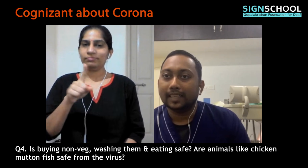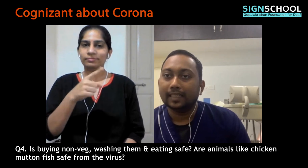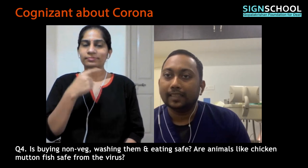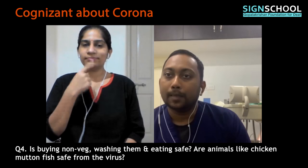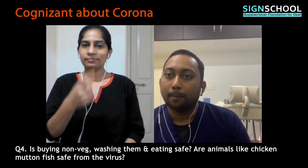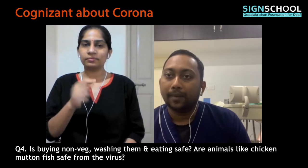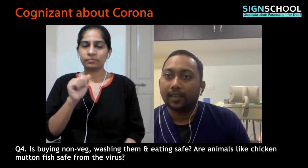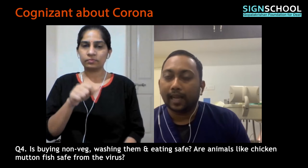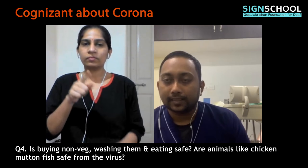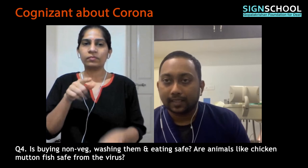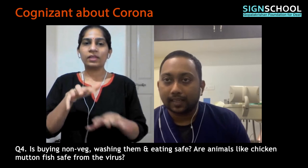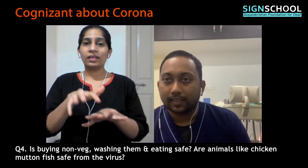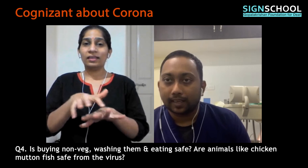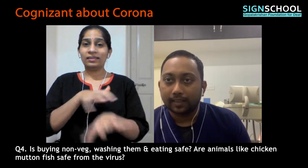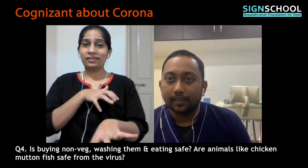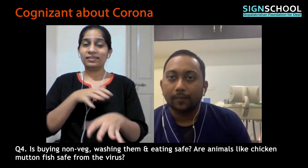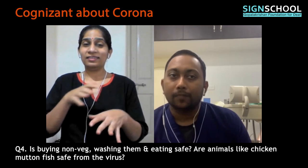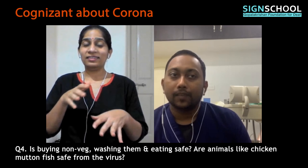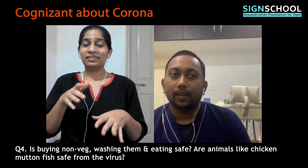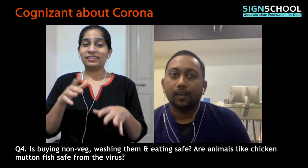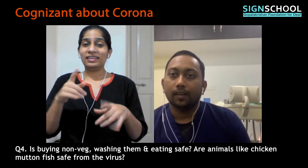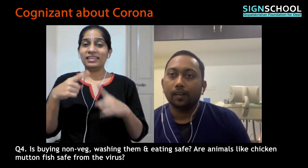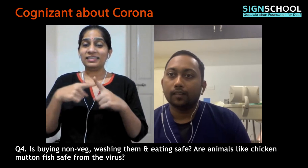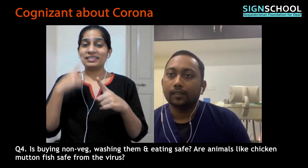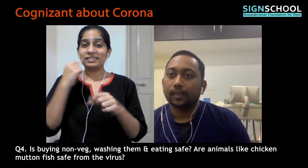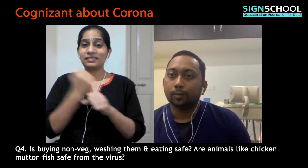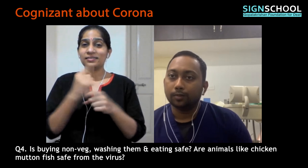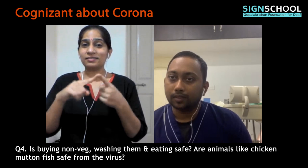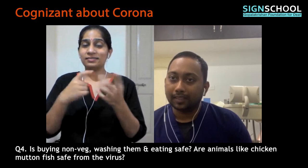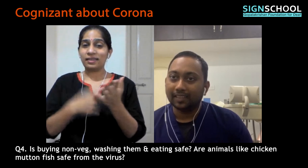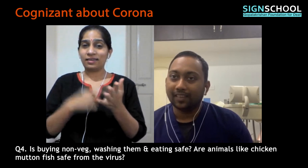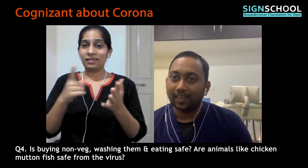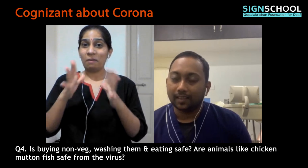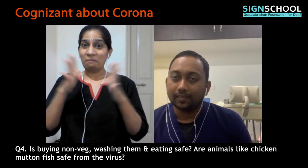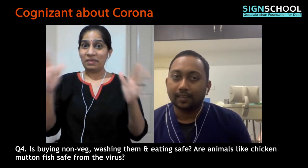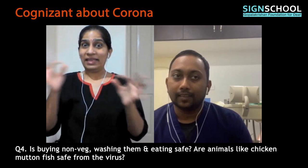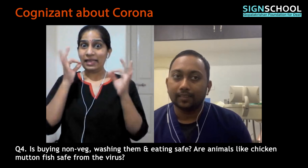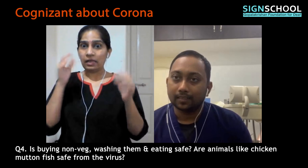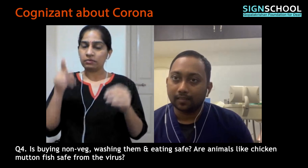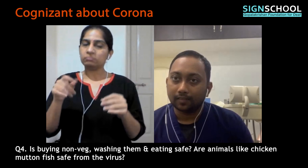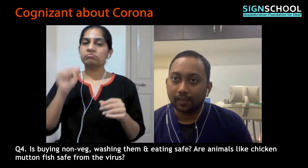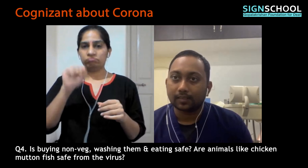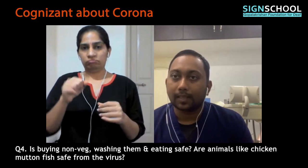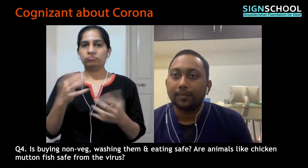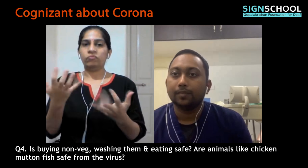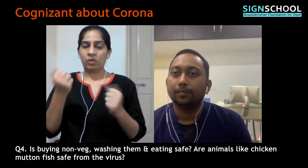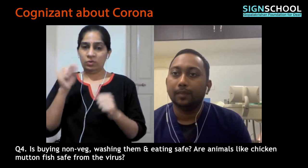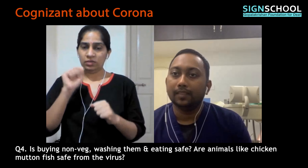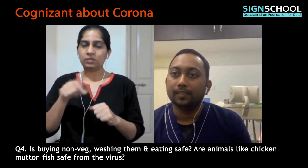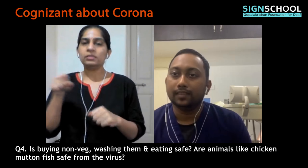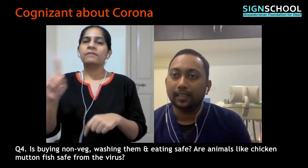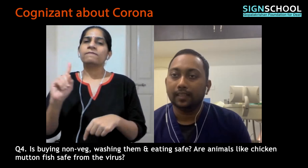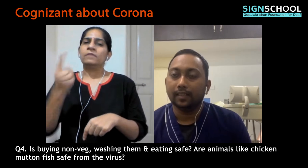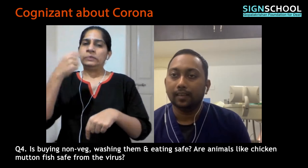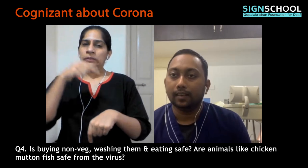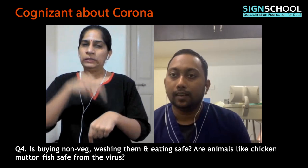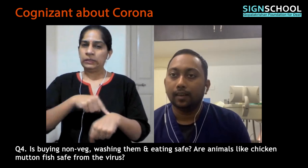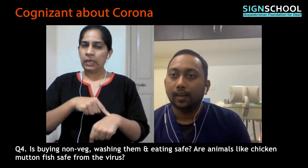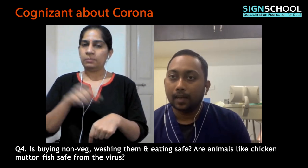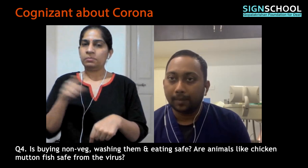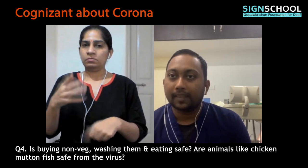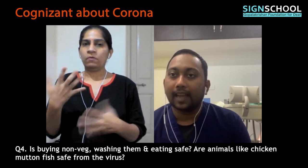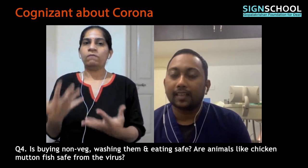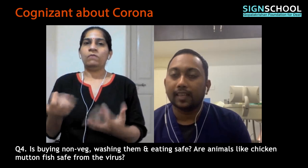it is seen in big cats like tiger. That too, it's seen very recently. This is the first time it's been seen